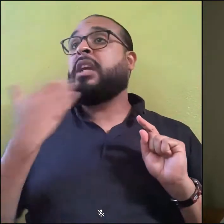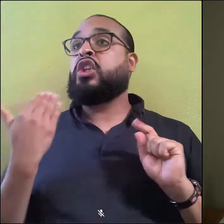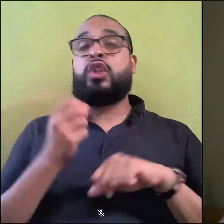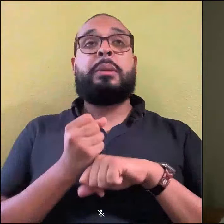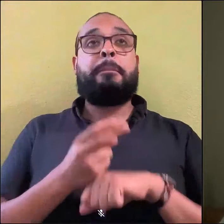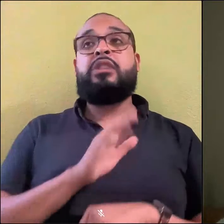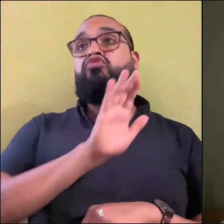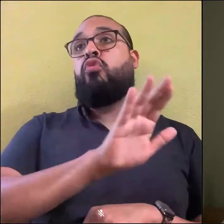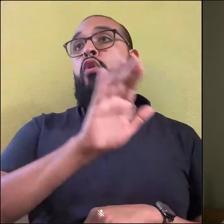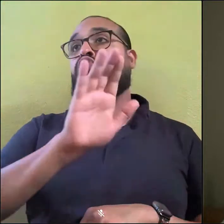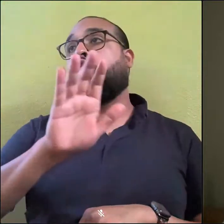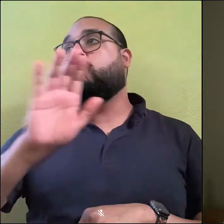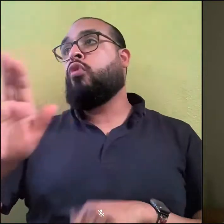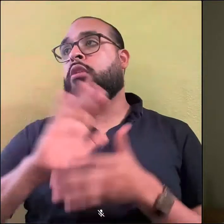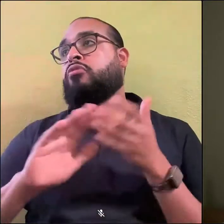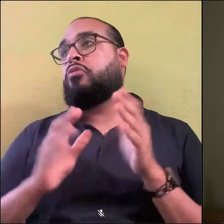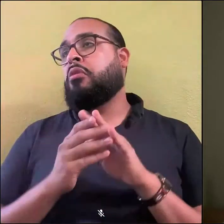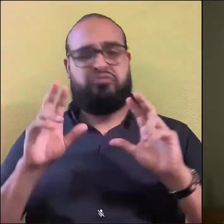than the story that any of you have.